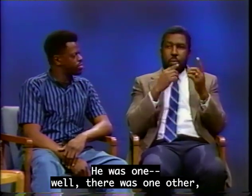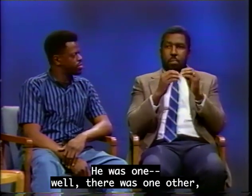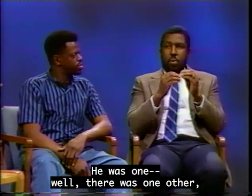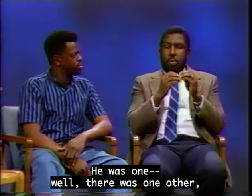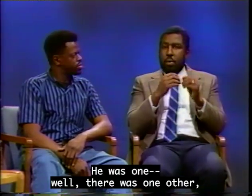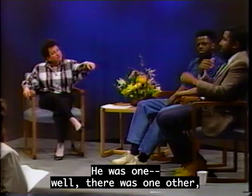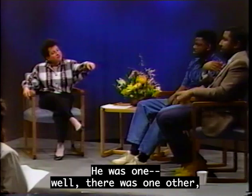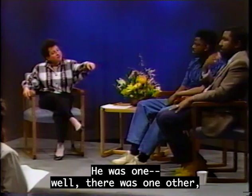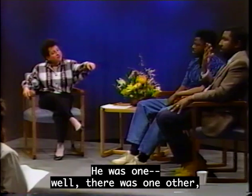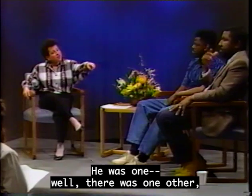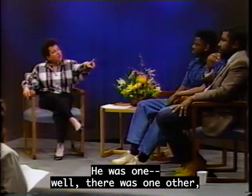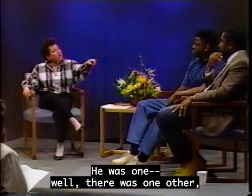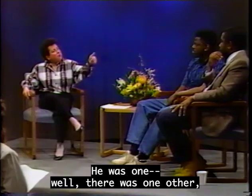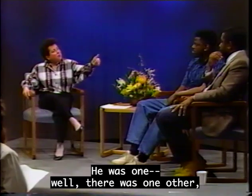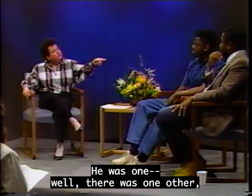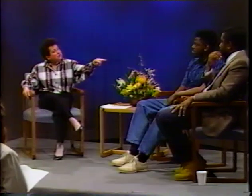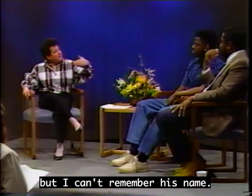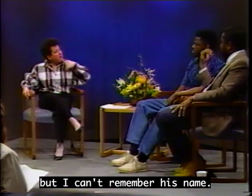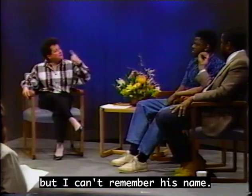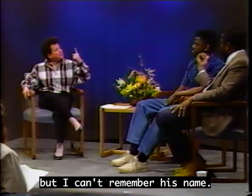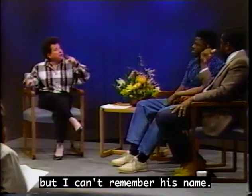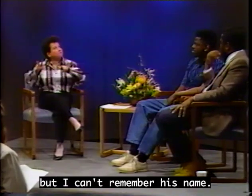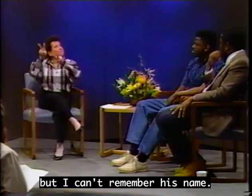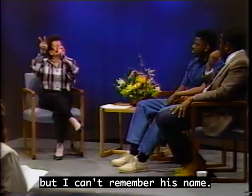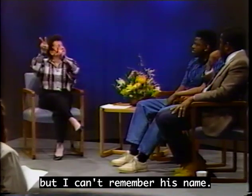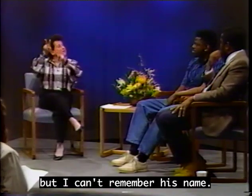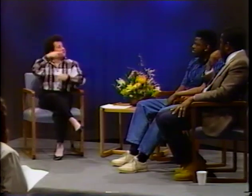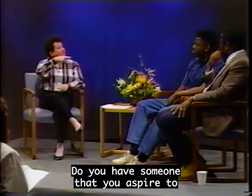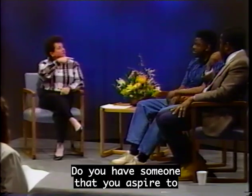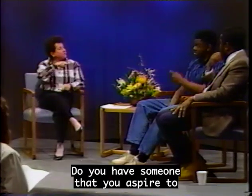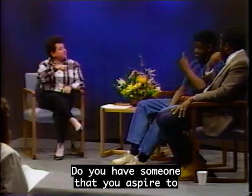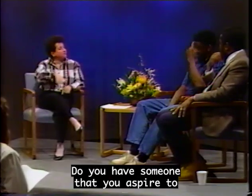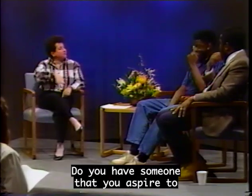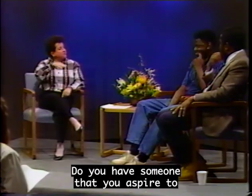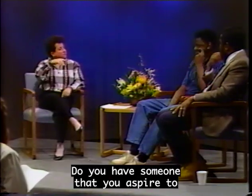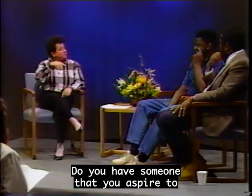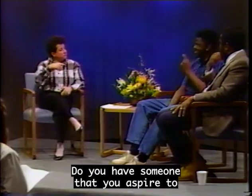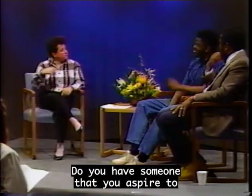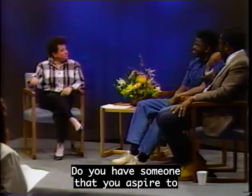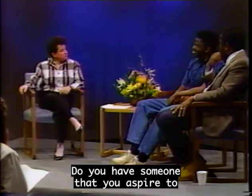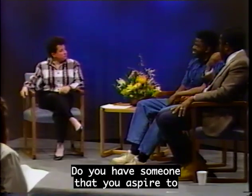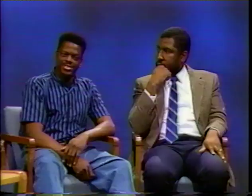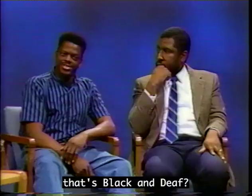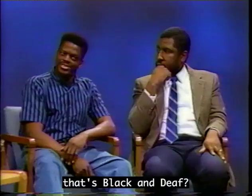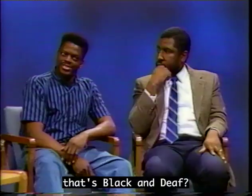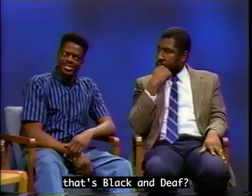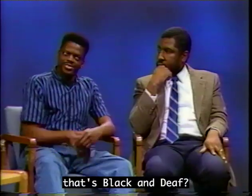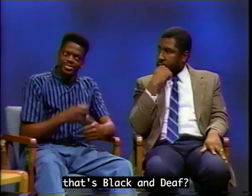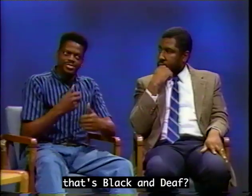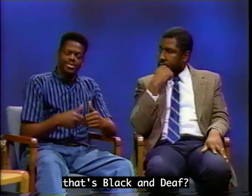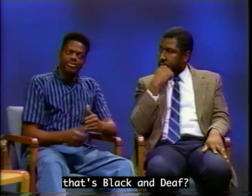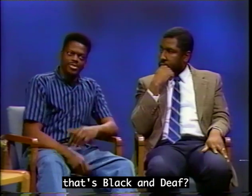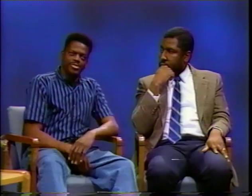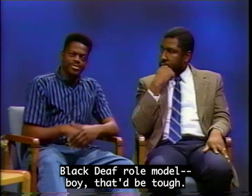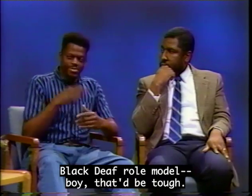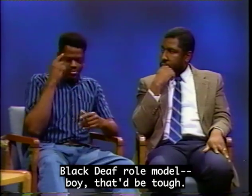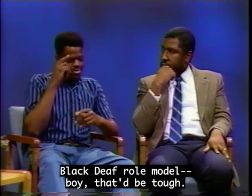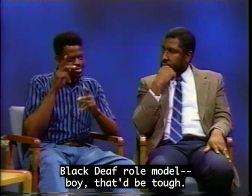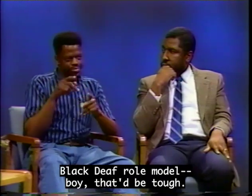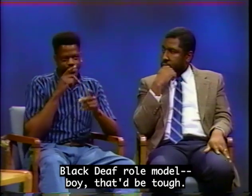He was one. Well, there was one other, but I can't remember his name. Do you have someone that you aspire to that's black and deaf? Black deaf role model?